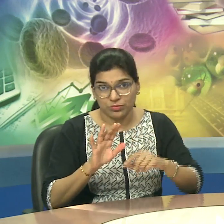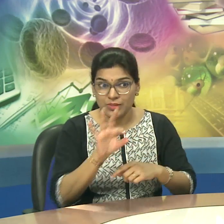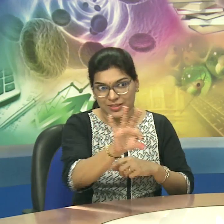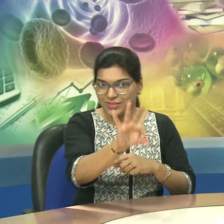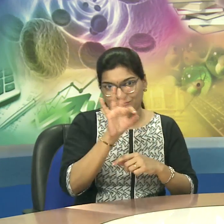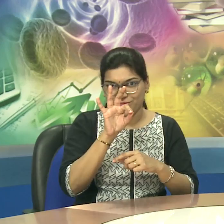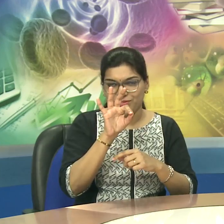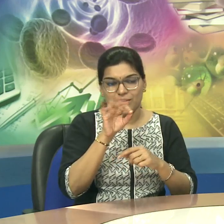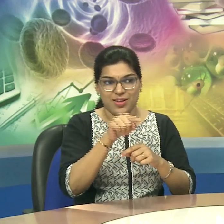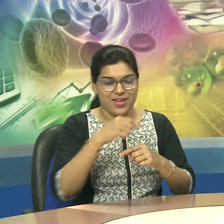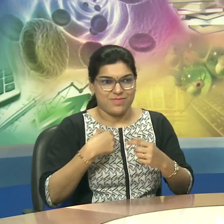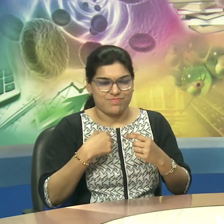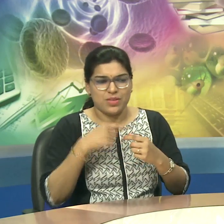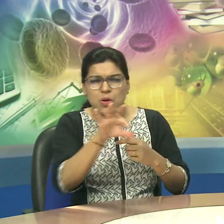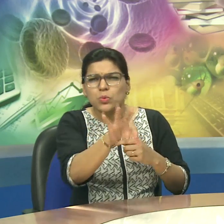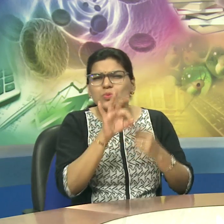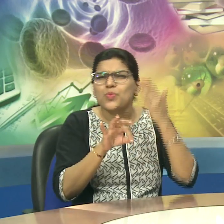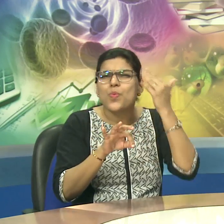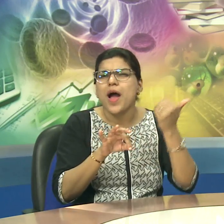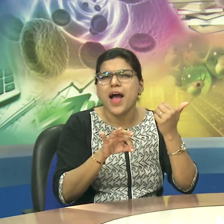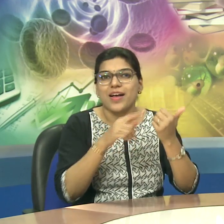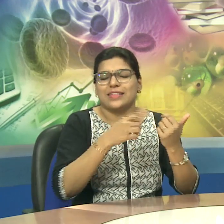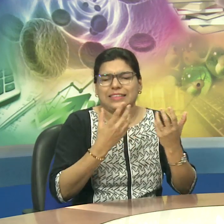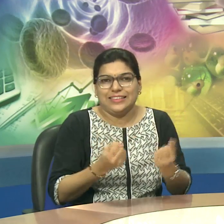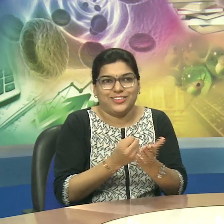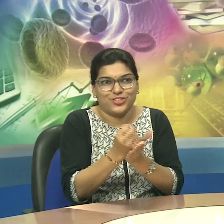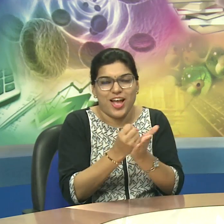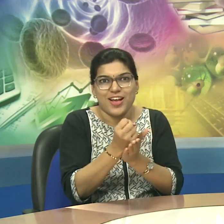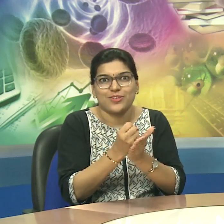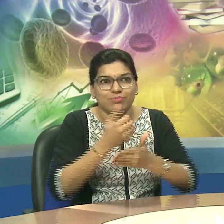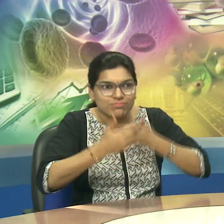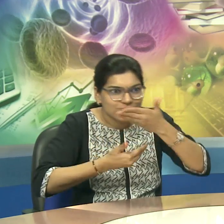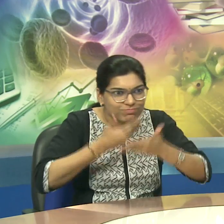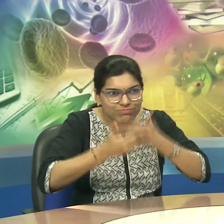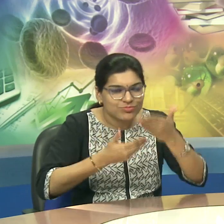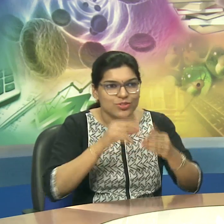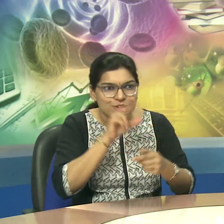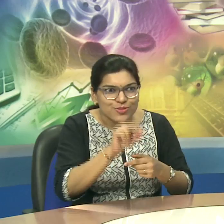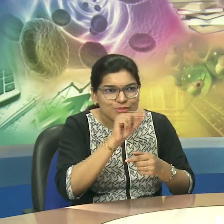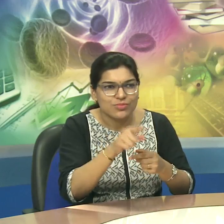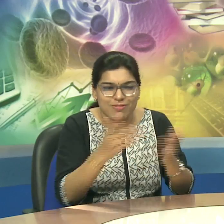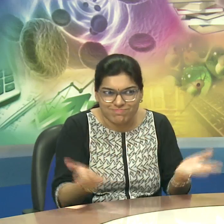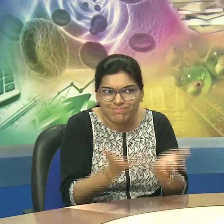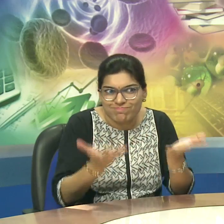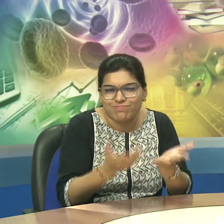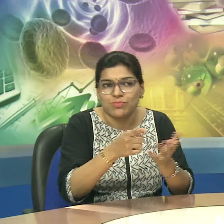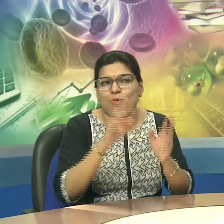The name of the lesson is The Parrot Who Couldn't Talk, because the Bua